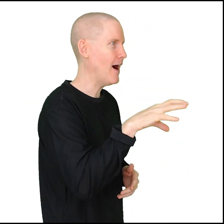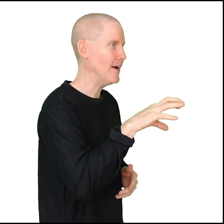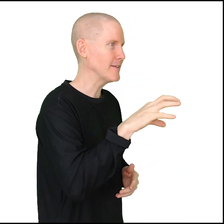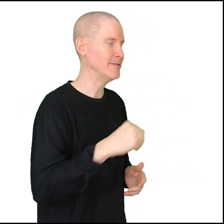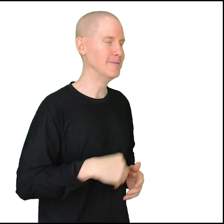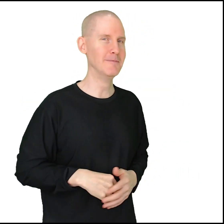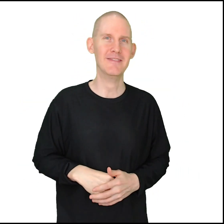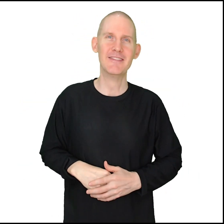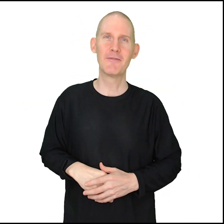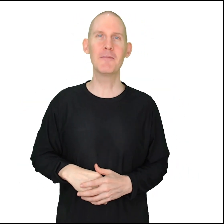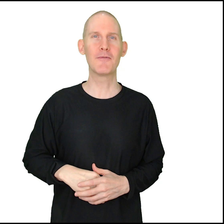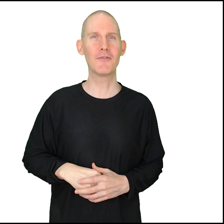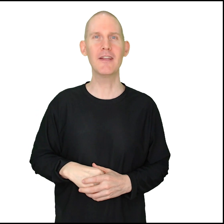hot. From the front again.